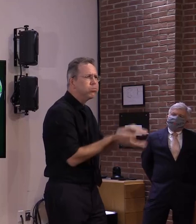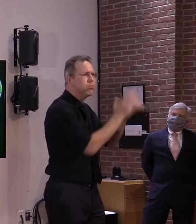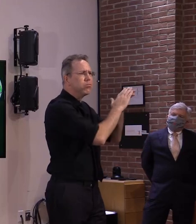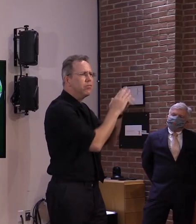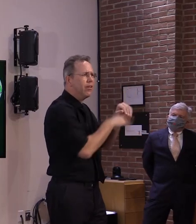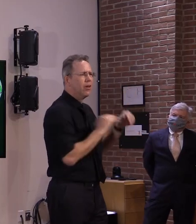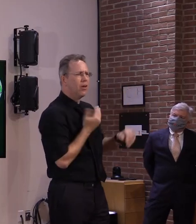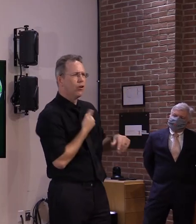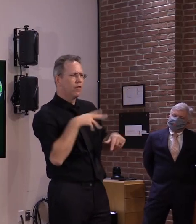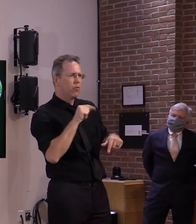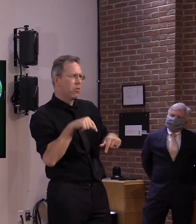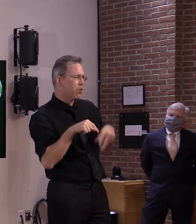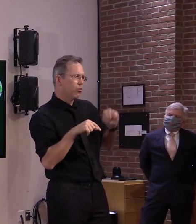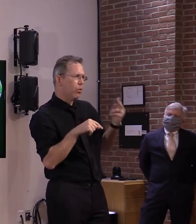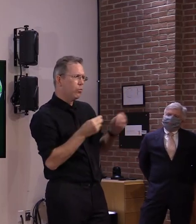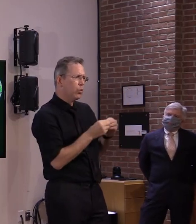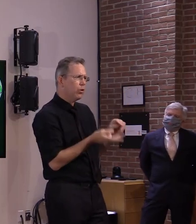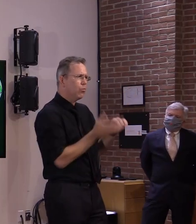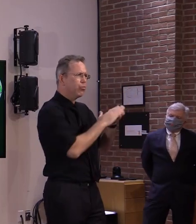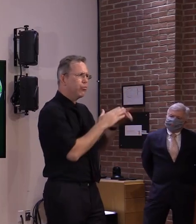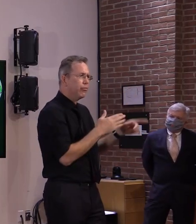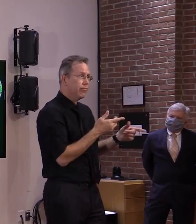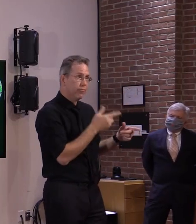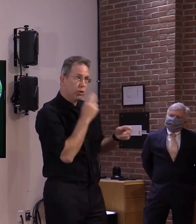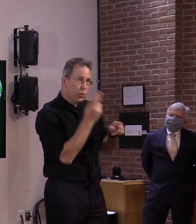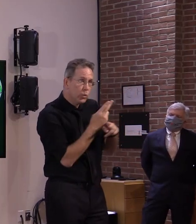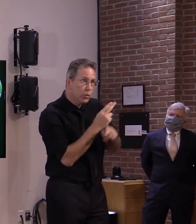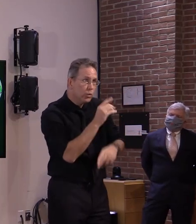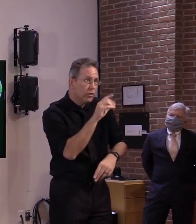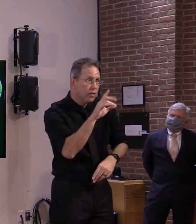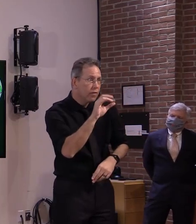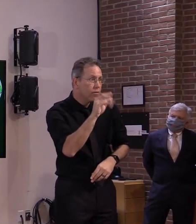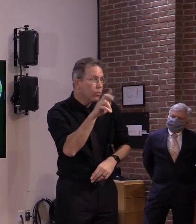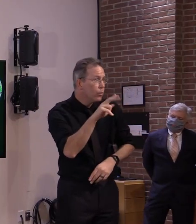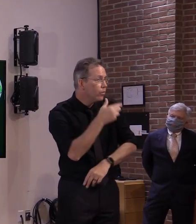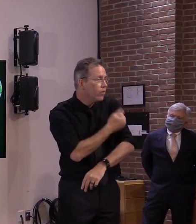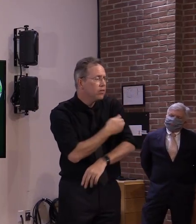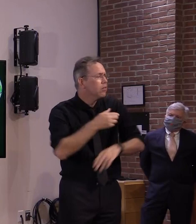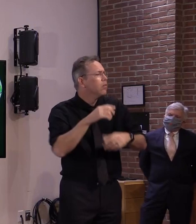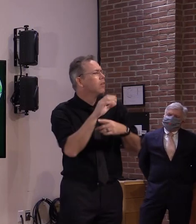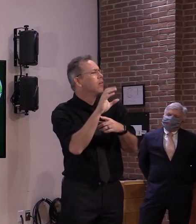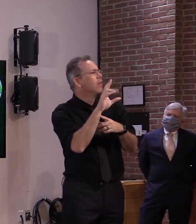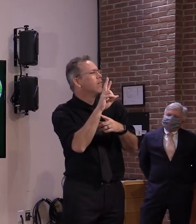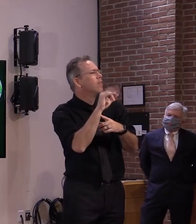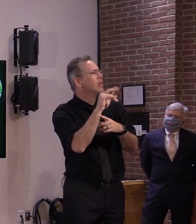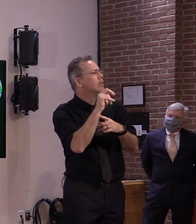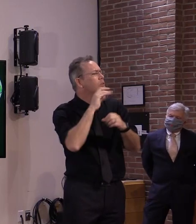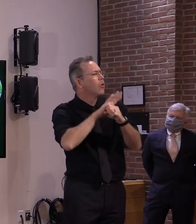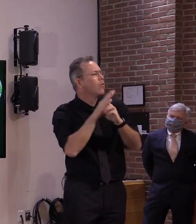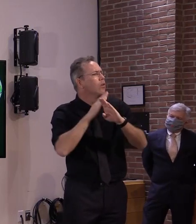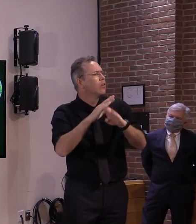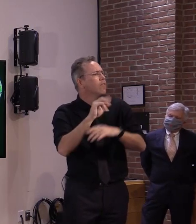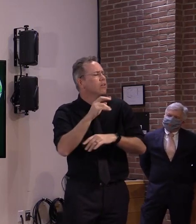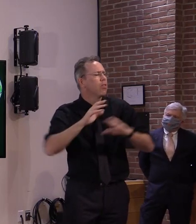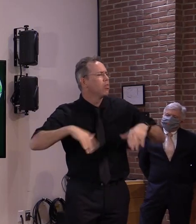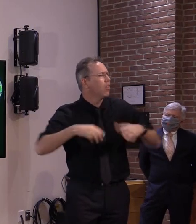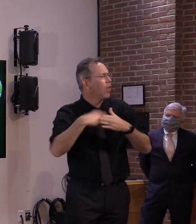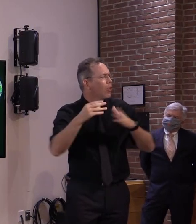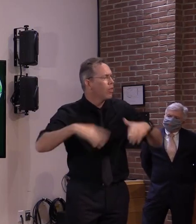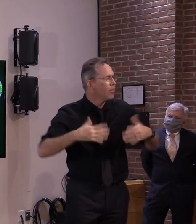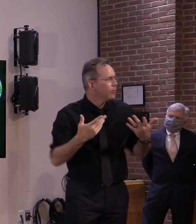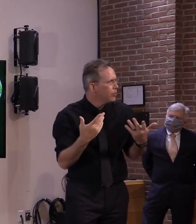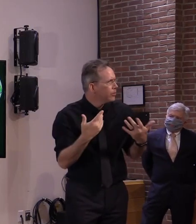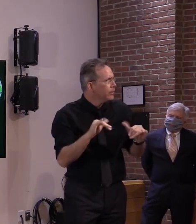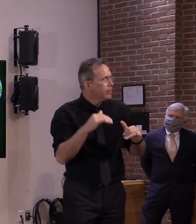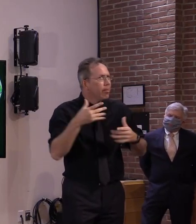Now, we don't have a vaccine yet, and we know that COVID-19 is highly infectious and that it's extremely opportunistic.